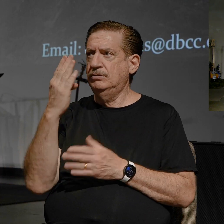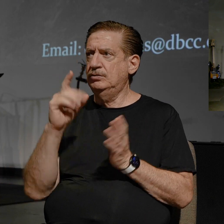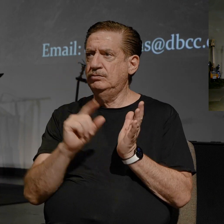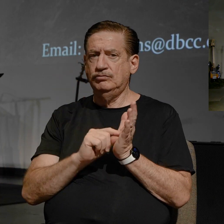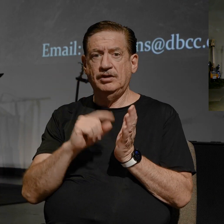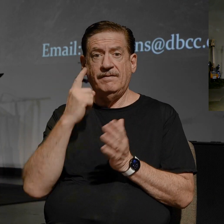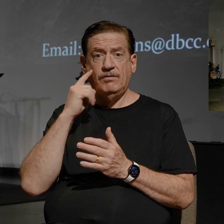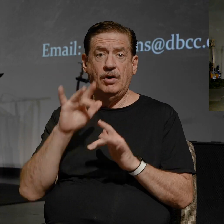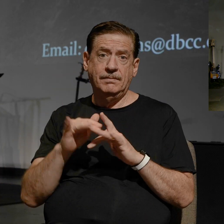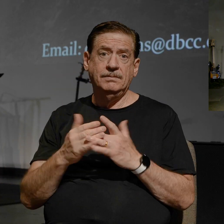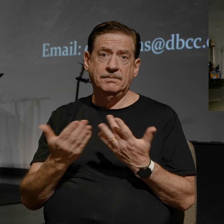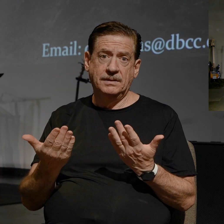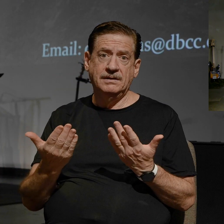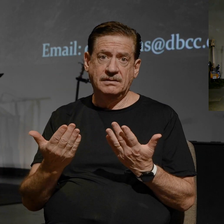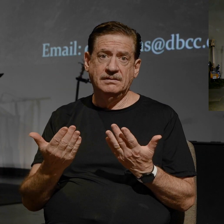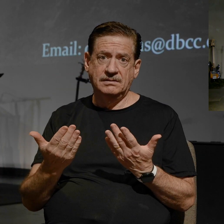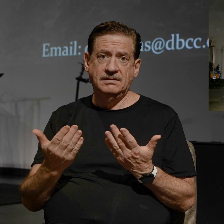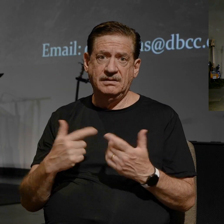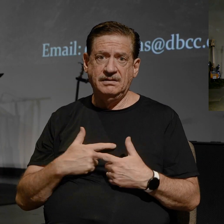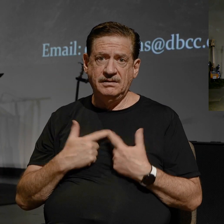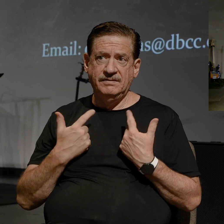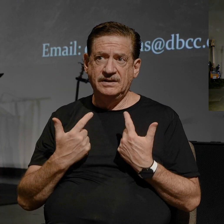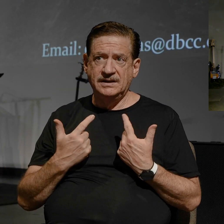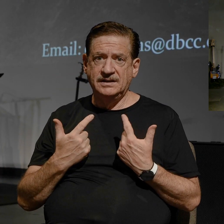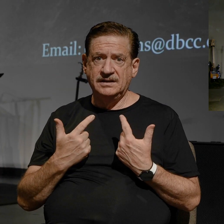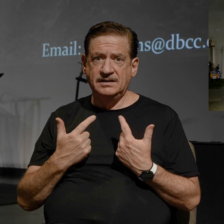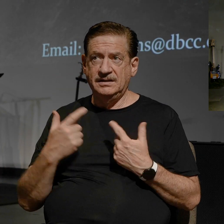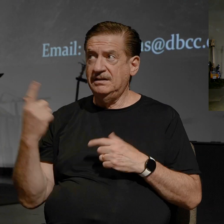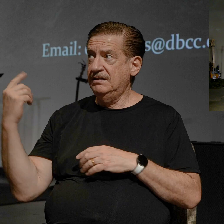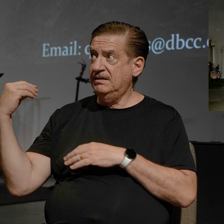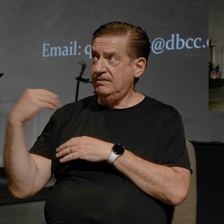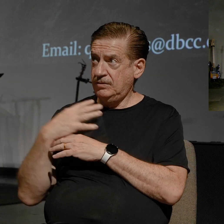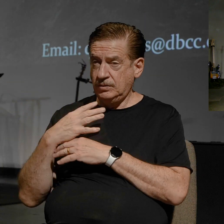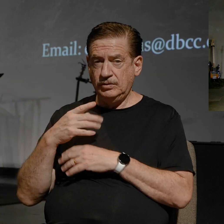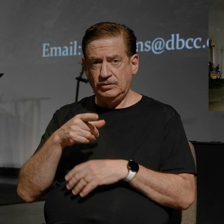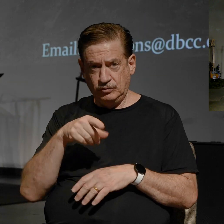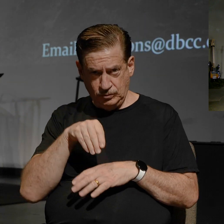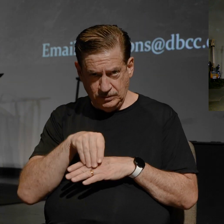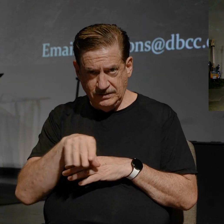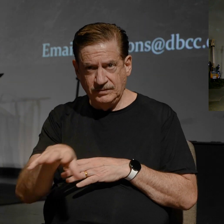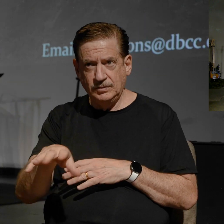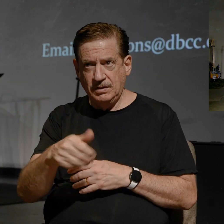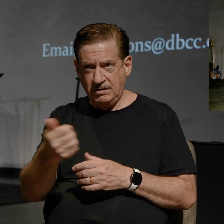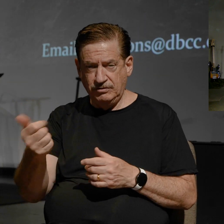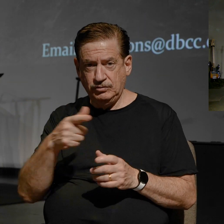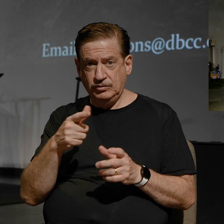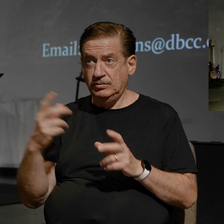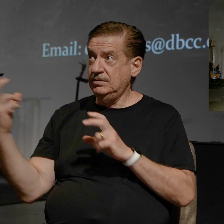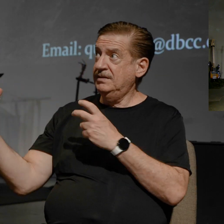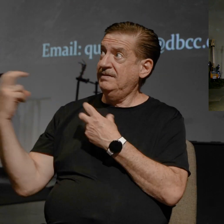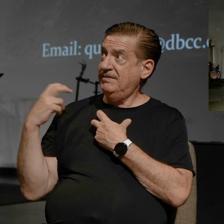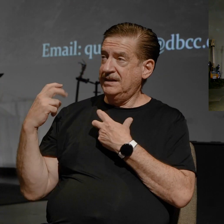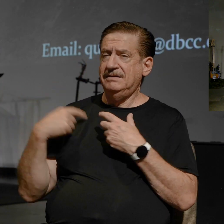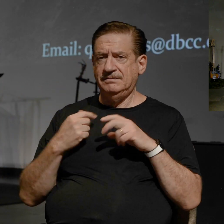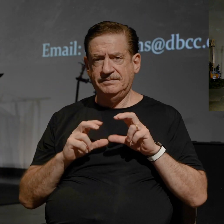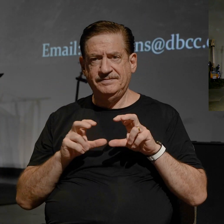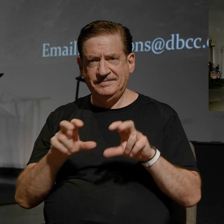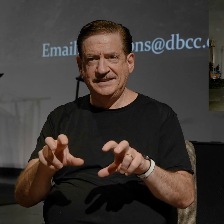for biblical influence. Influence others the way you've been influenced. Invest in others the way you've been invested